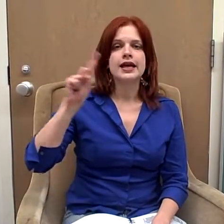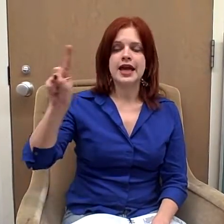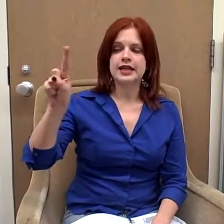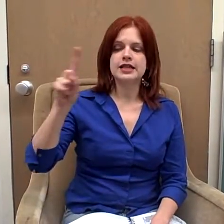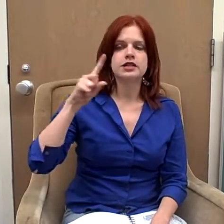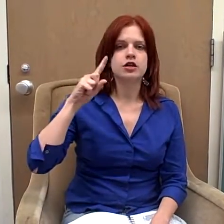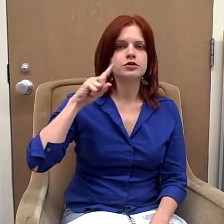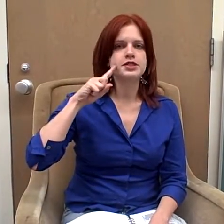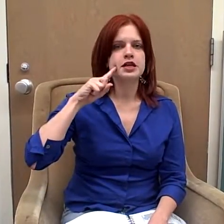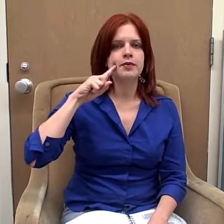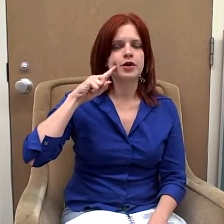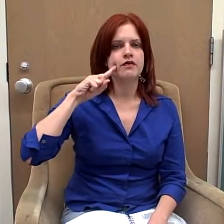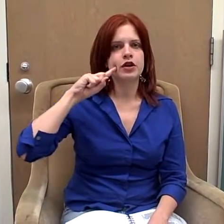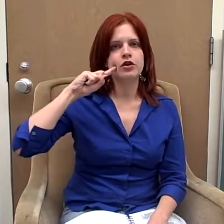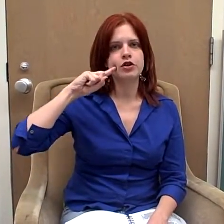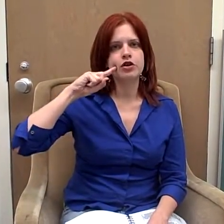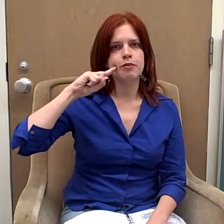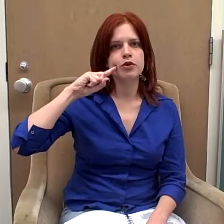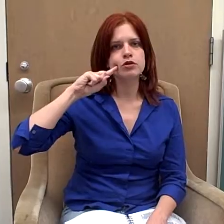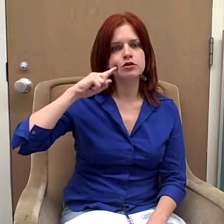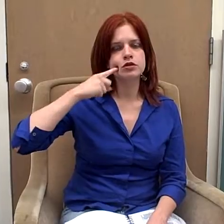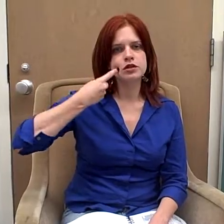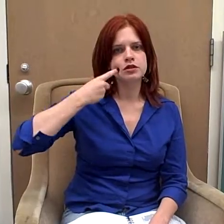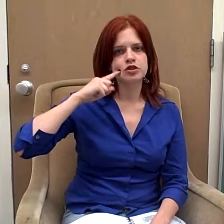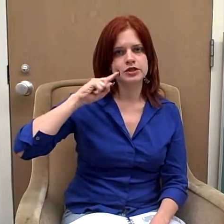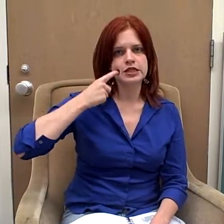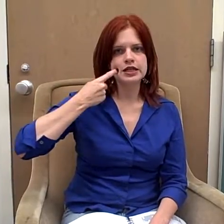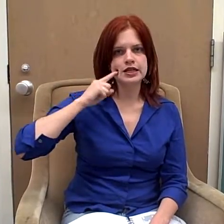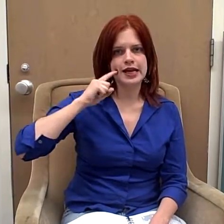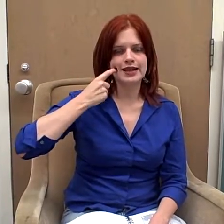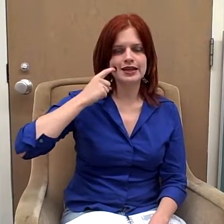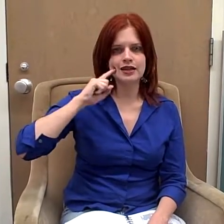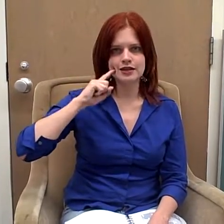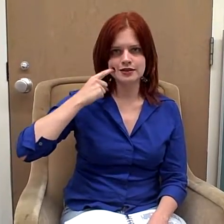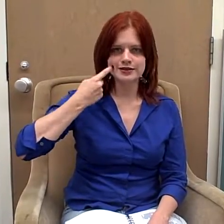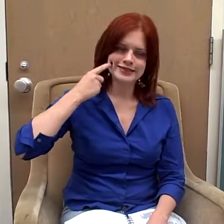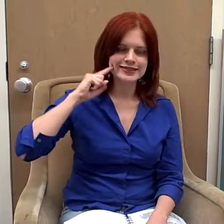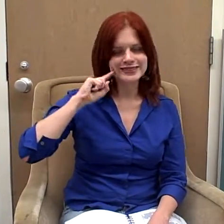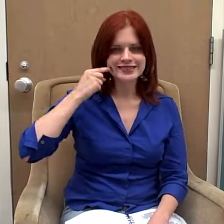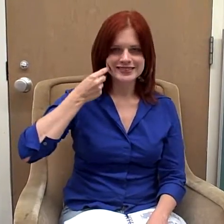Candy is a closed D. Put your finger in your dimple. Twist it. Candy.